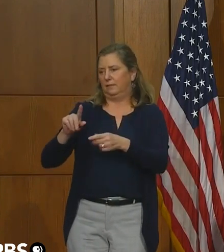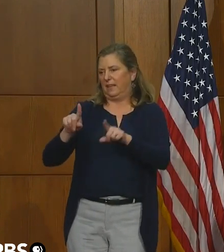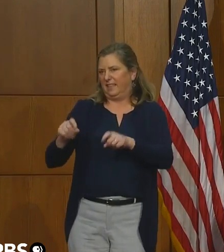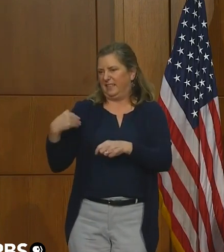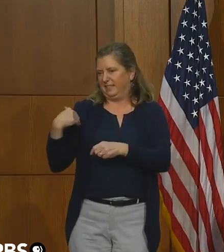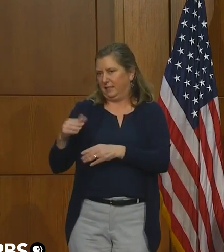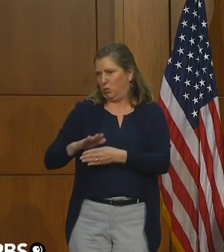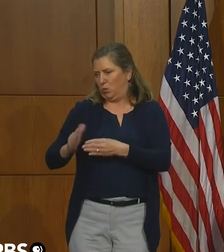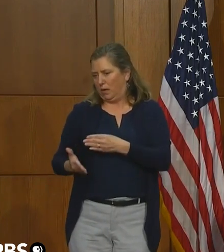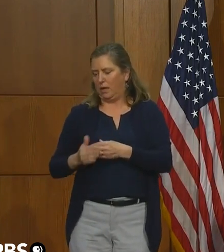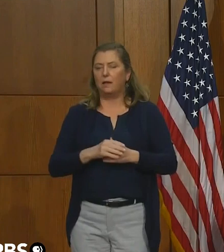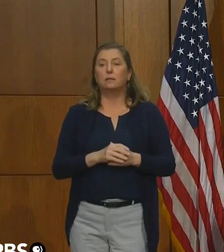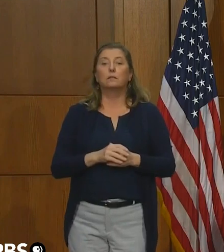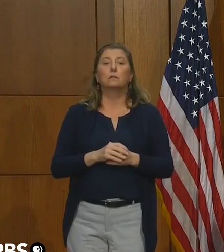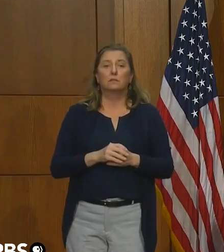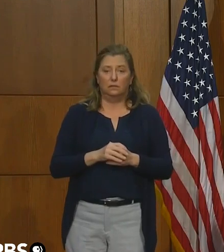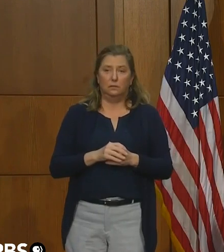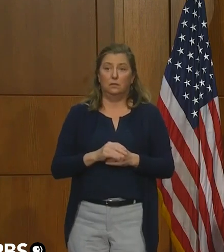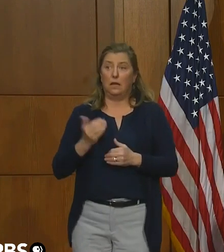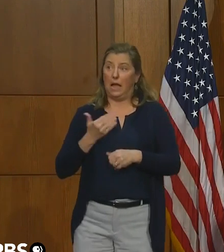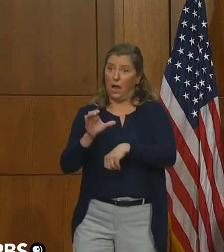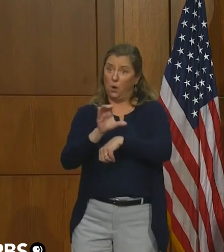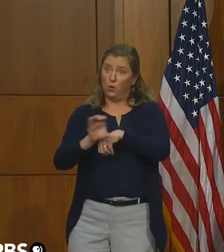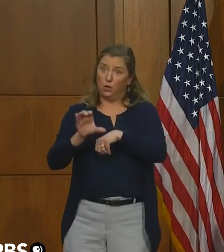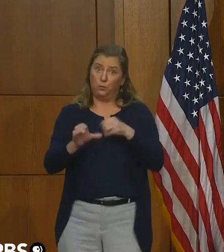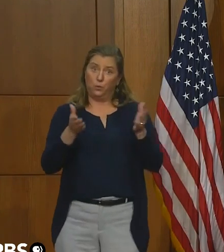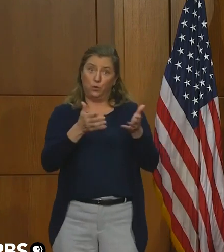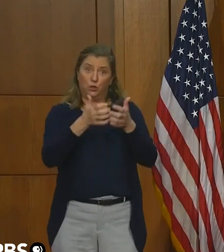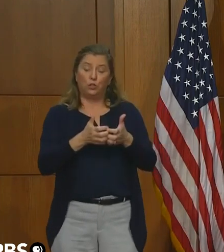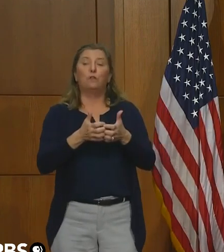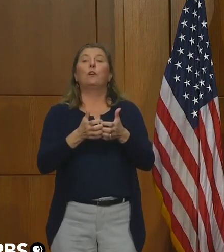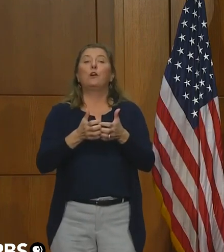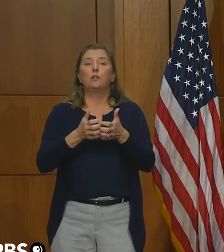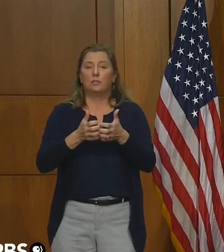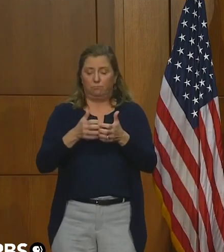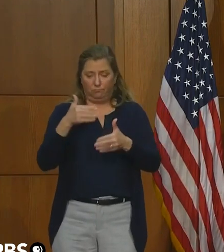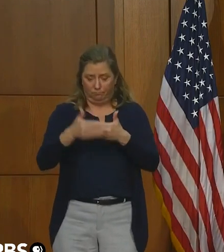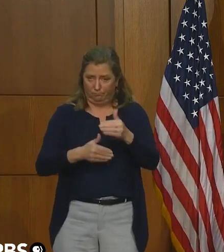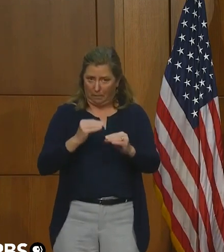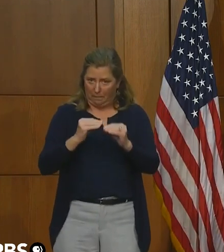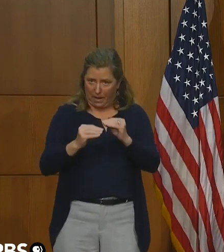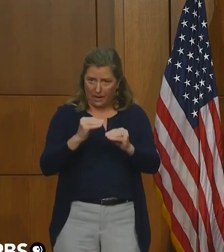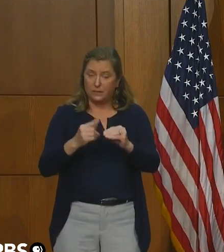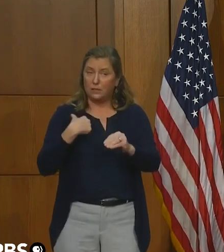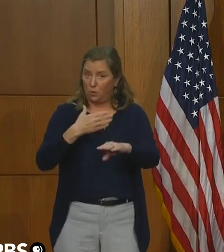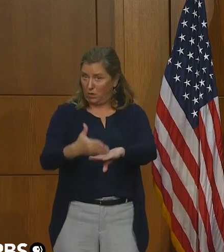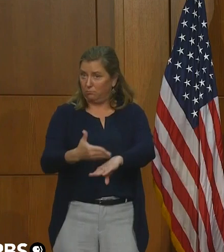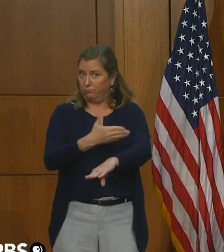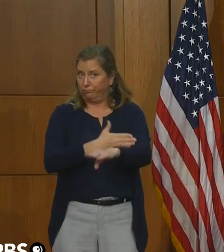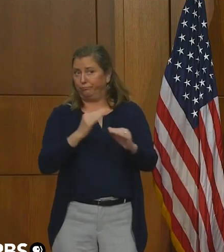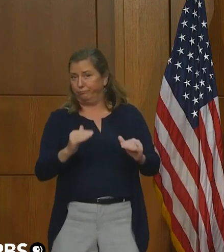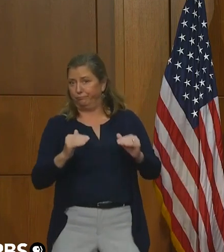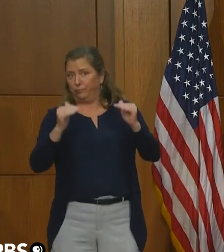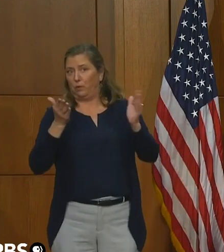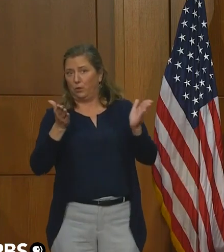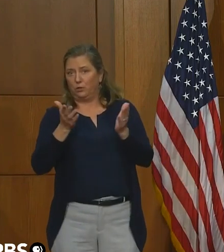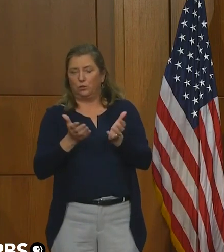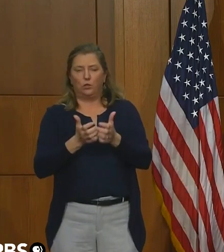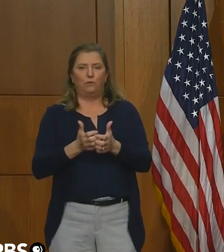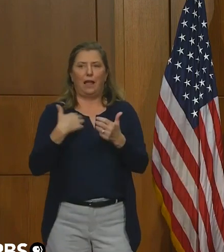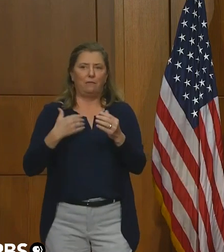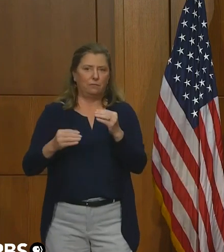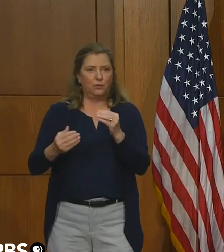weekend. The servers that we have underwent maintenance. In fact, we improved the servers with new memory and